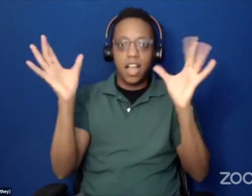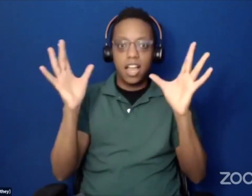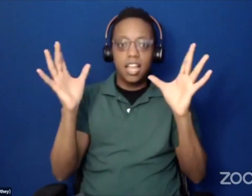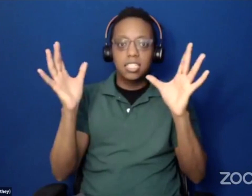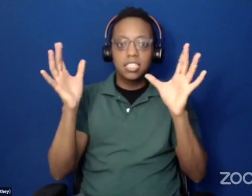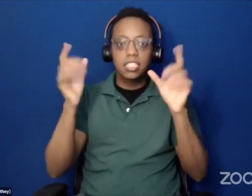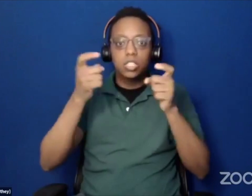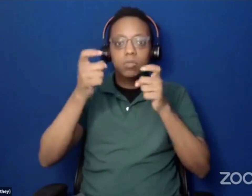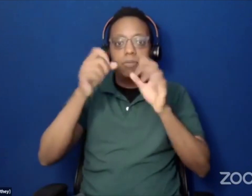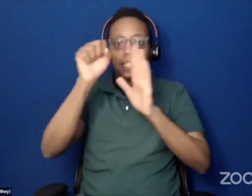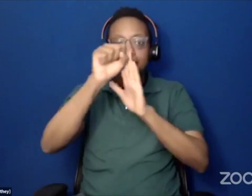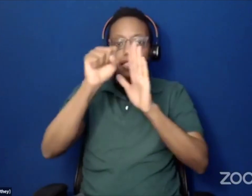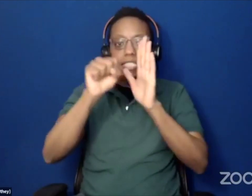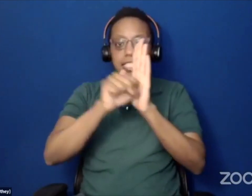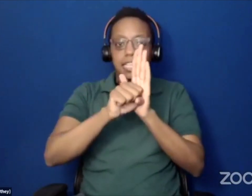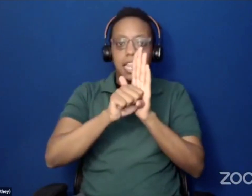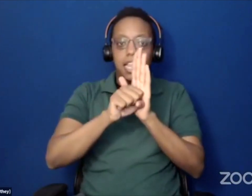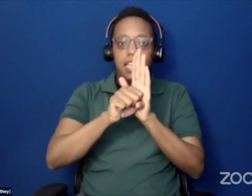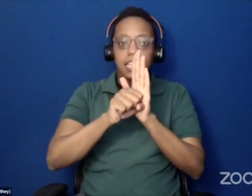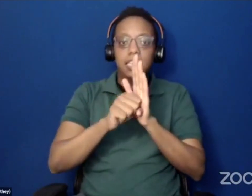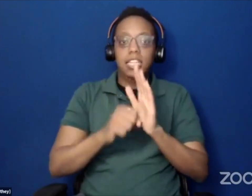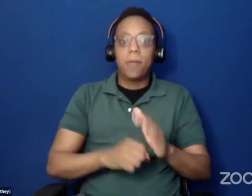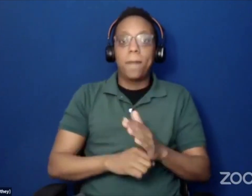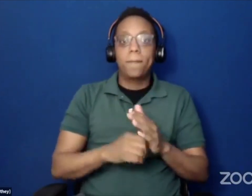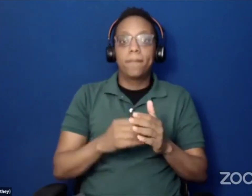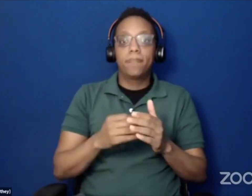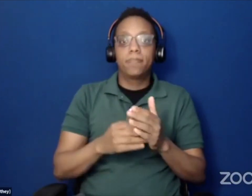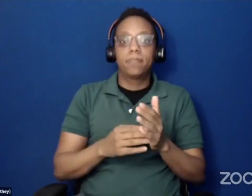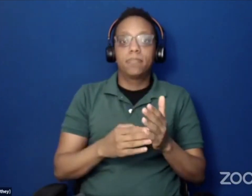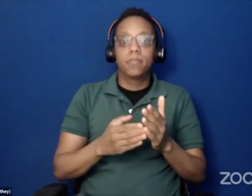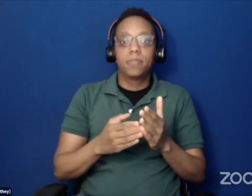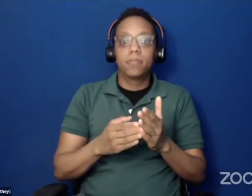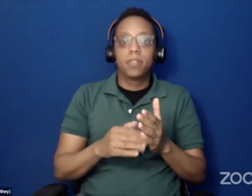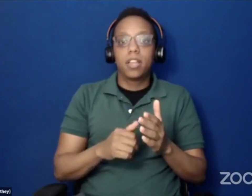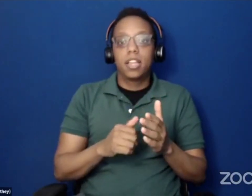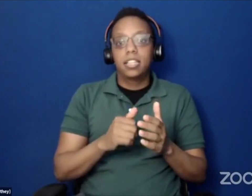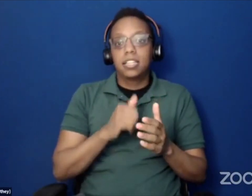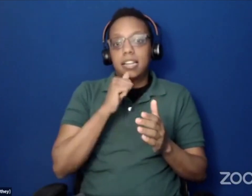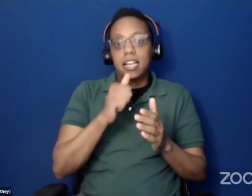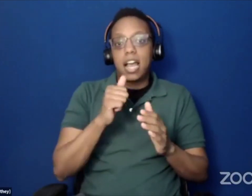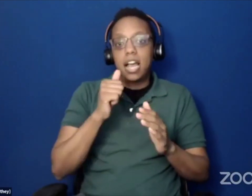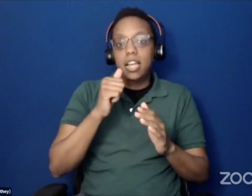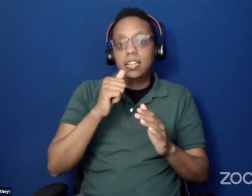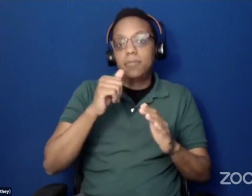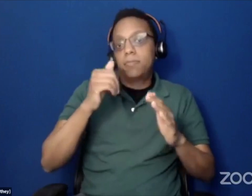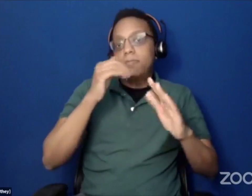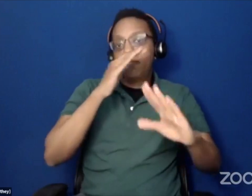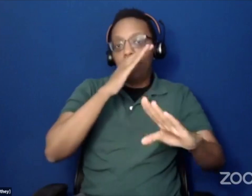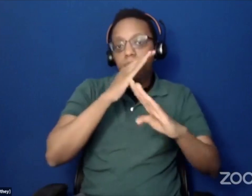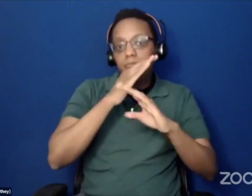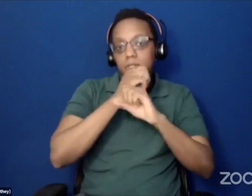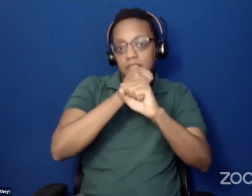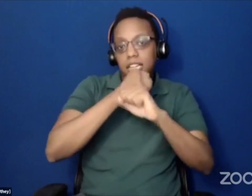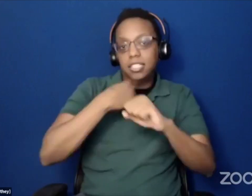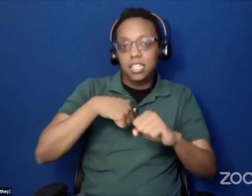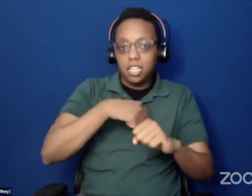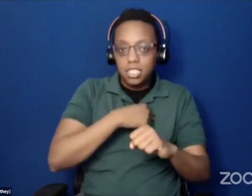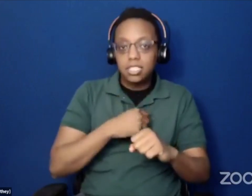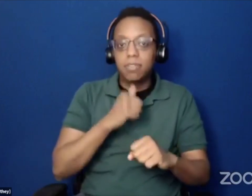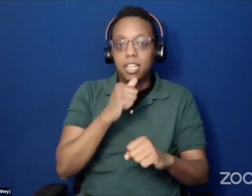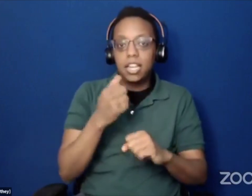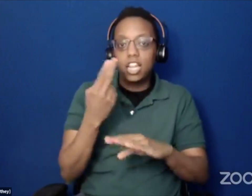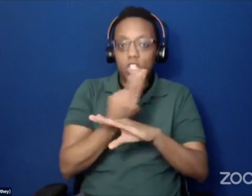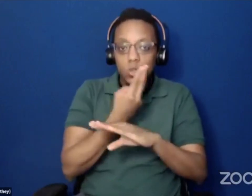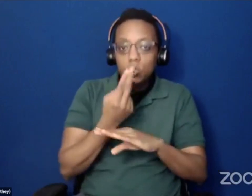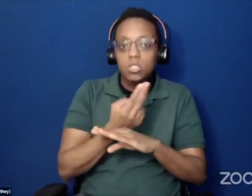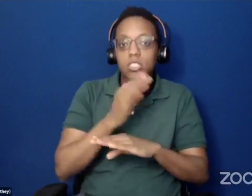state through ways of the indirectly failing to protect us, failing to utilize their power and their